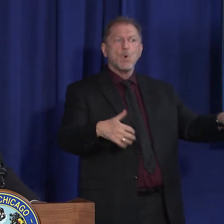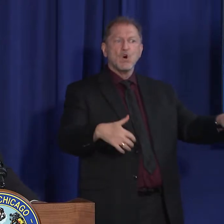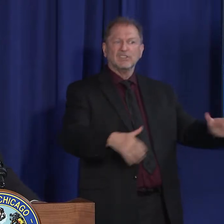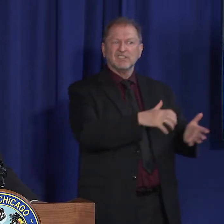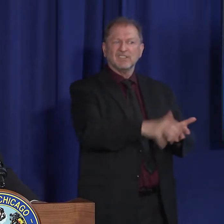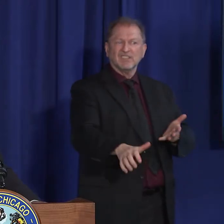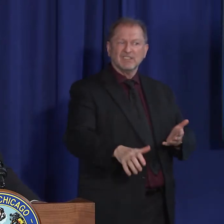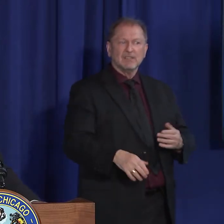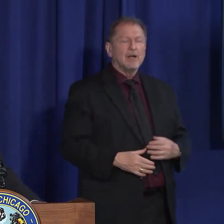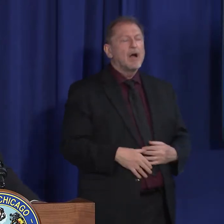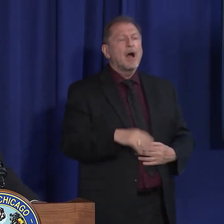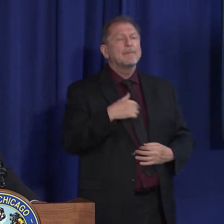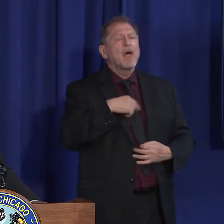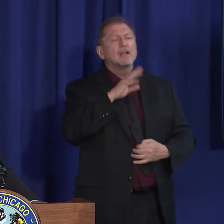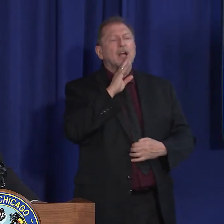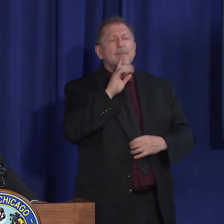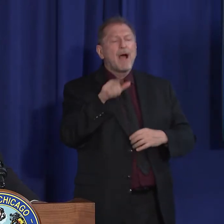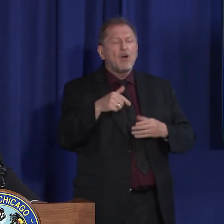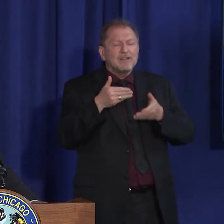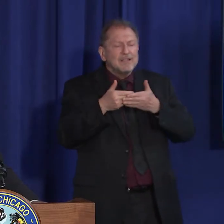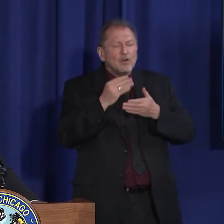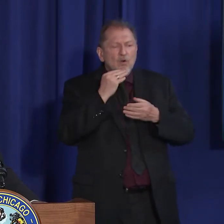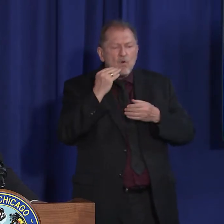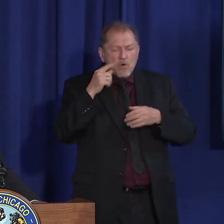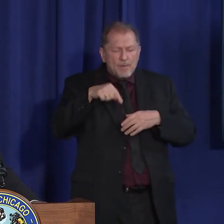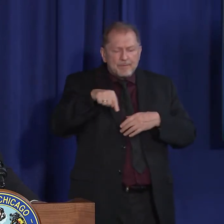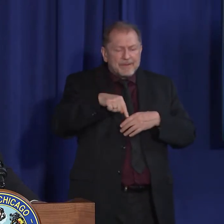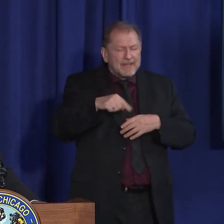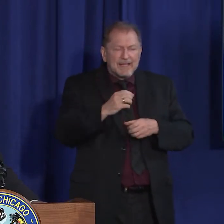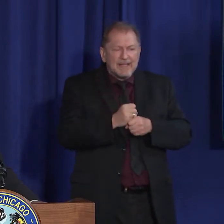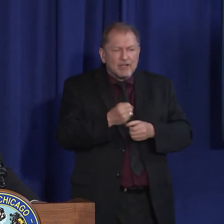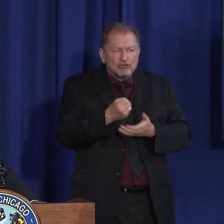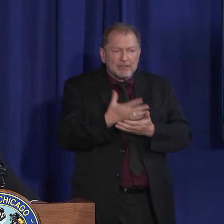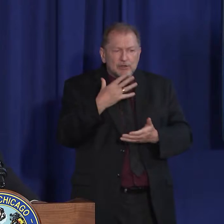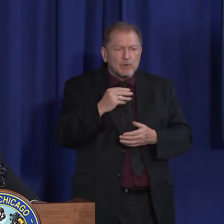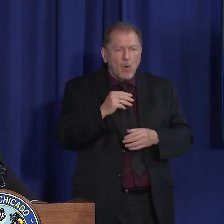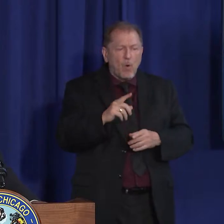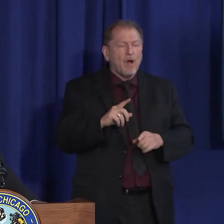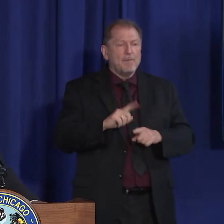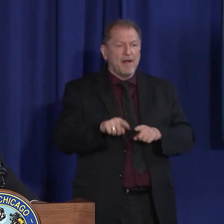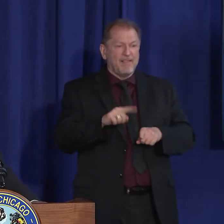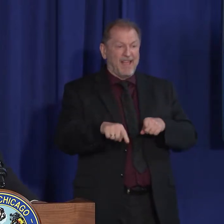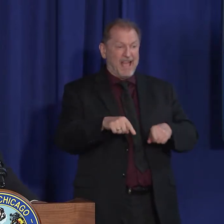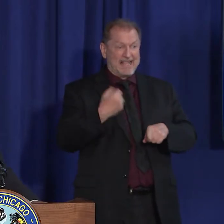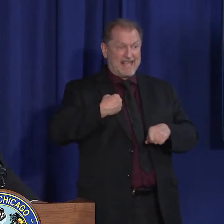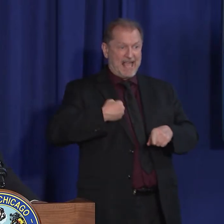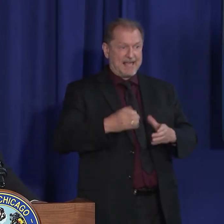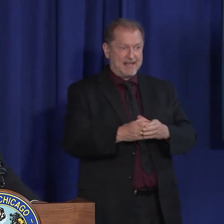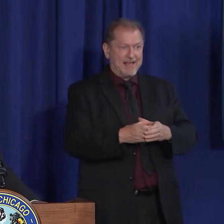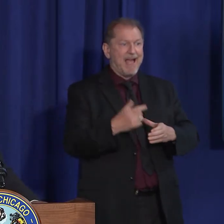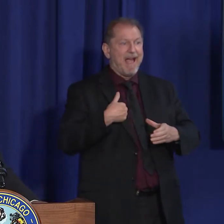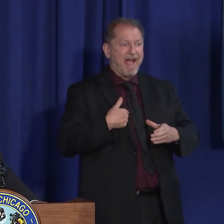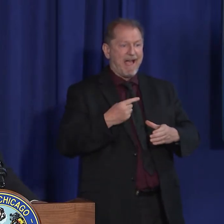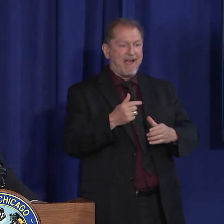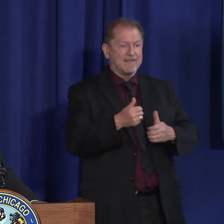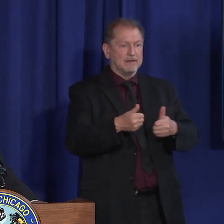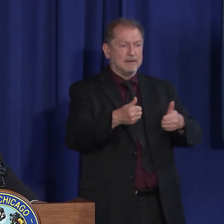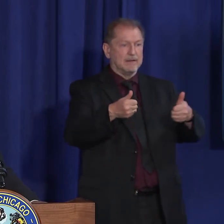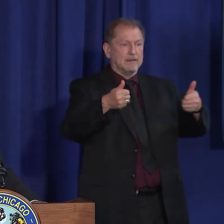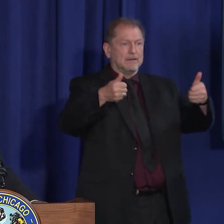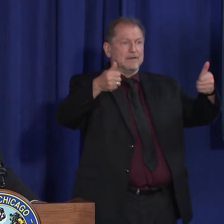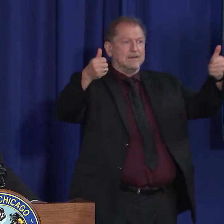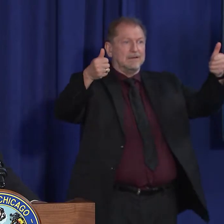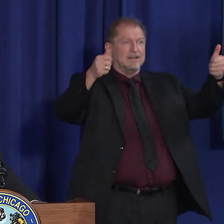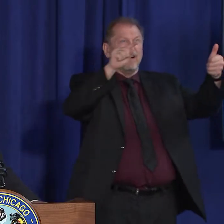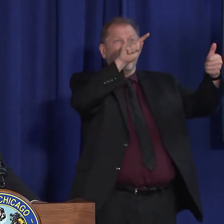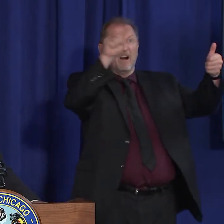the block. They're not the ones that are getting rich. There are people in hierarchies and gangs that are making enormous amounts